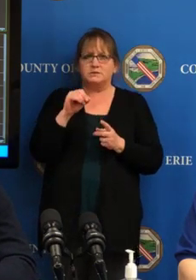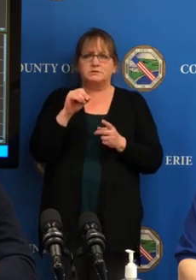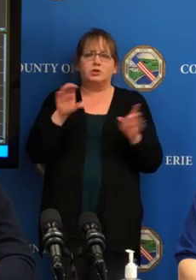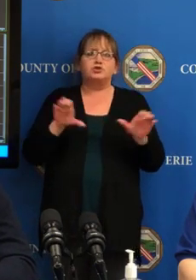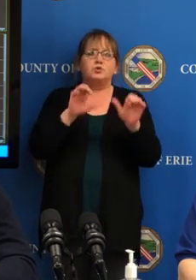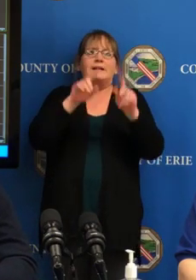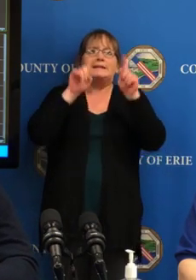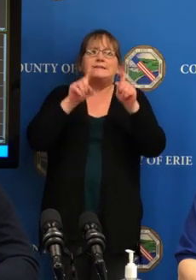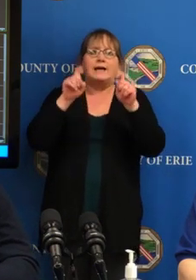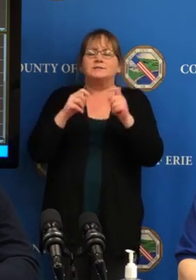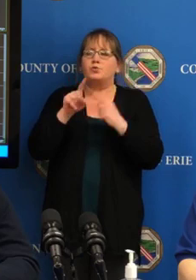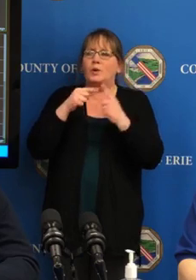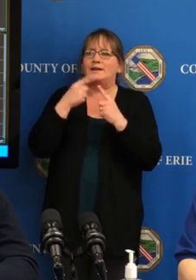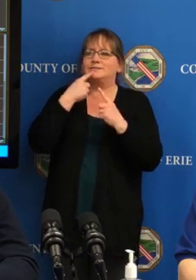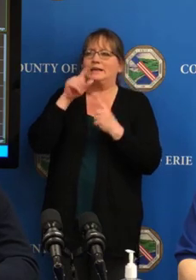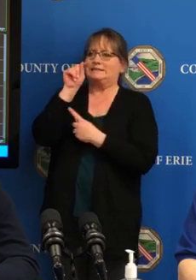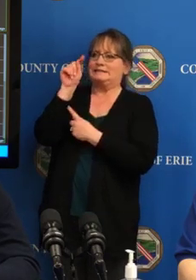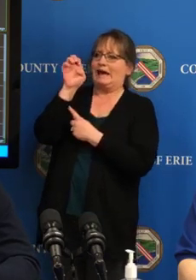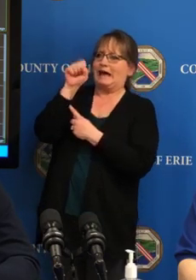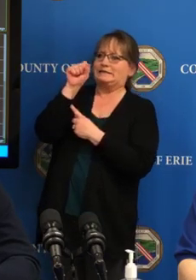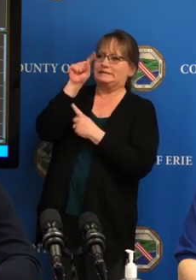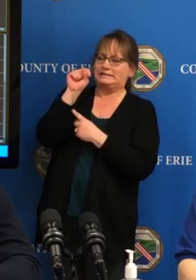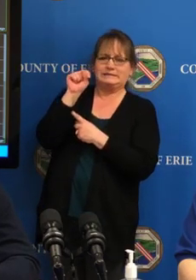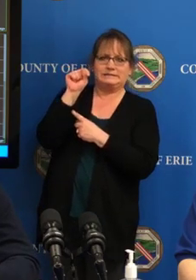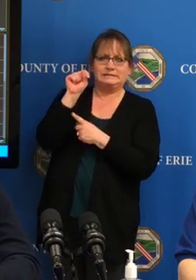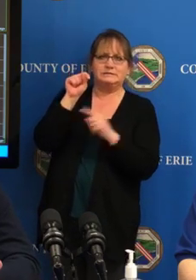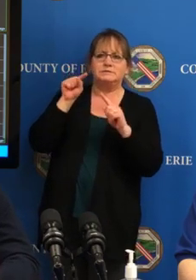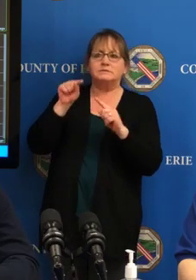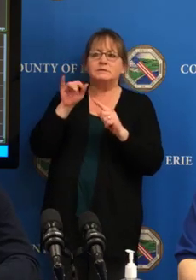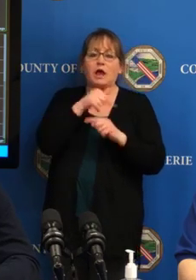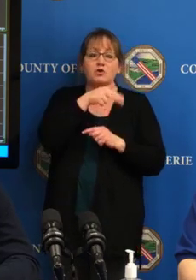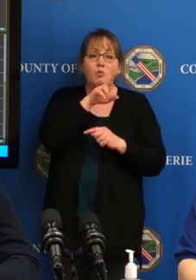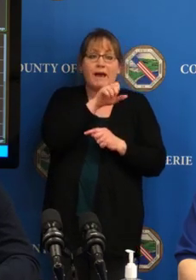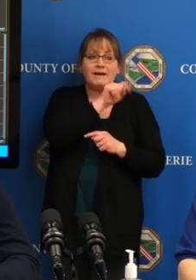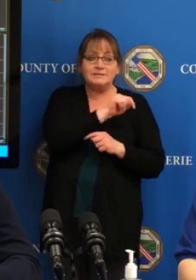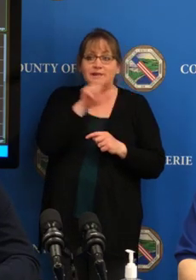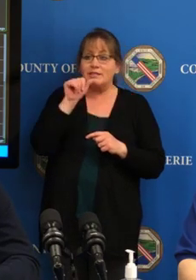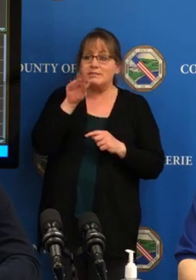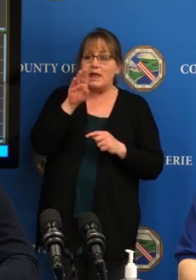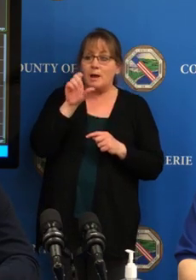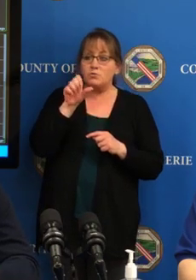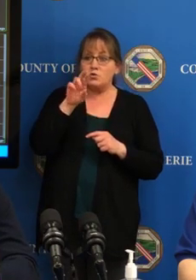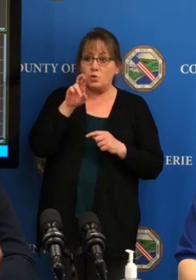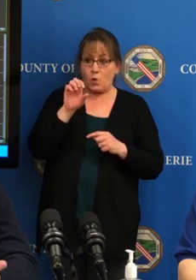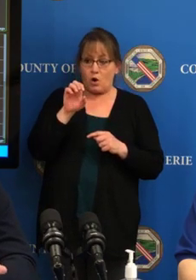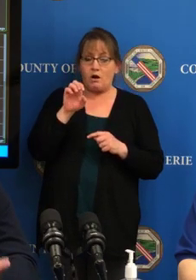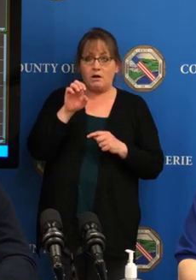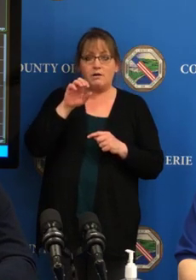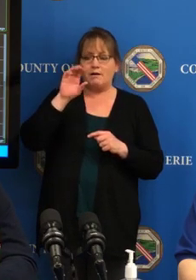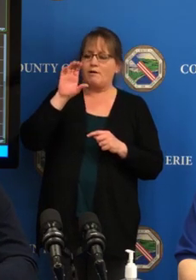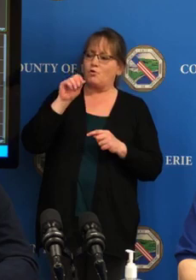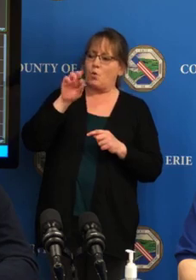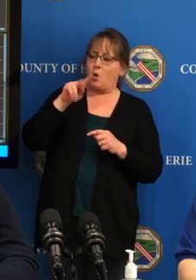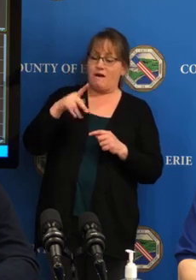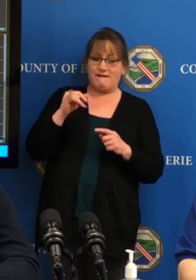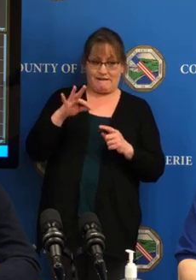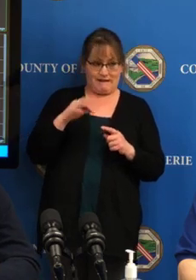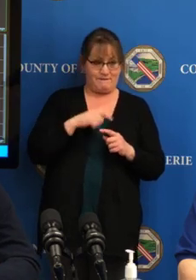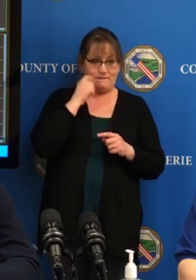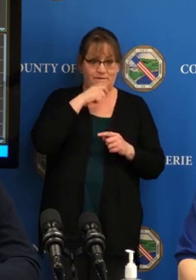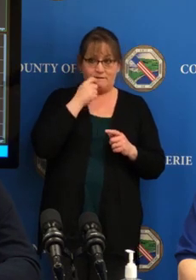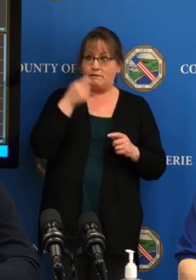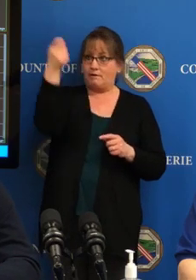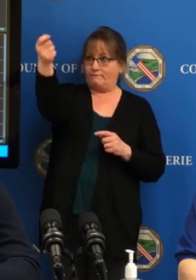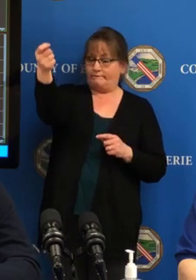tests, like Quest and LabCorp, if they get the swabs provided to them, they will do the test, but someone else has to do the